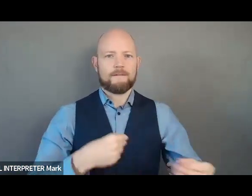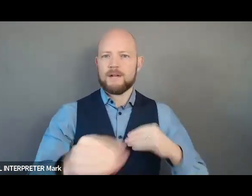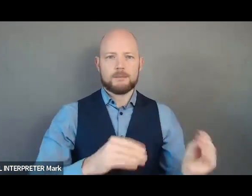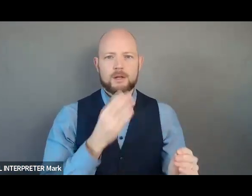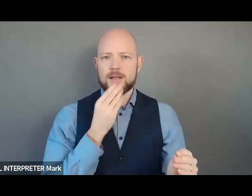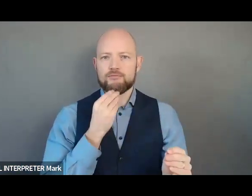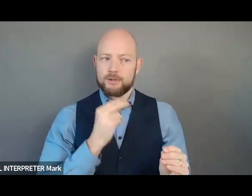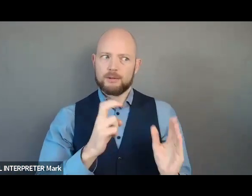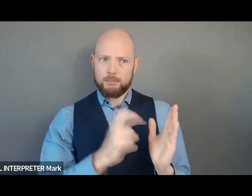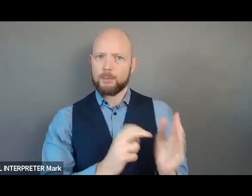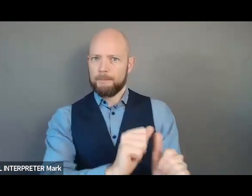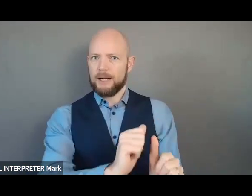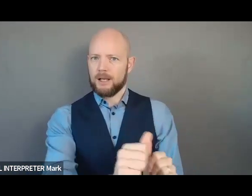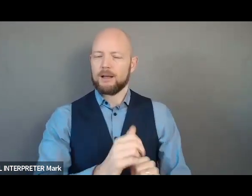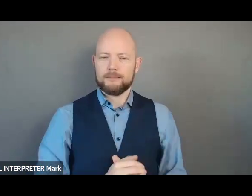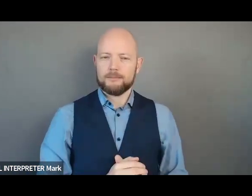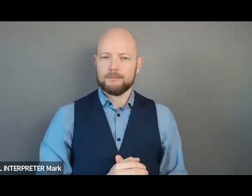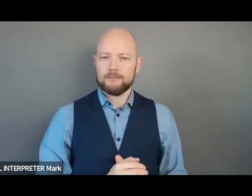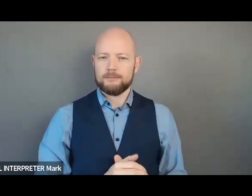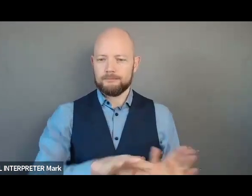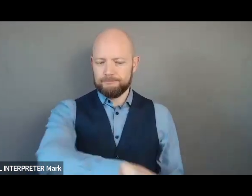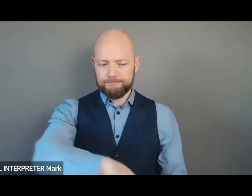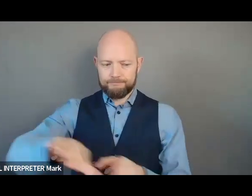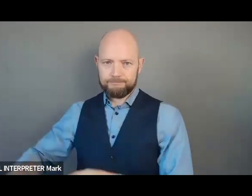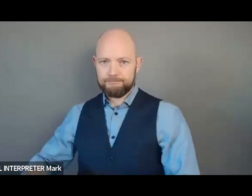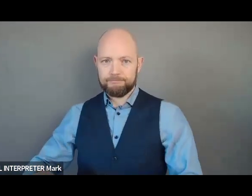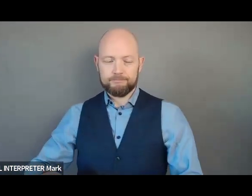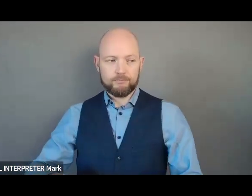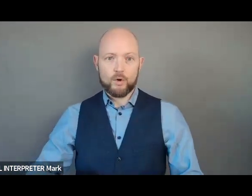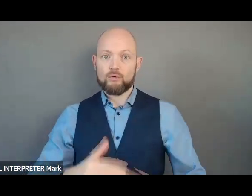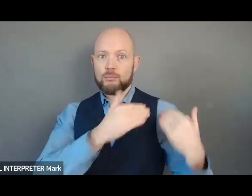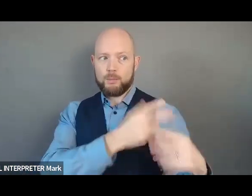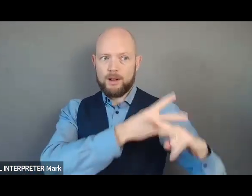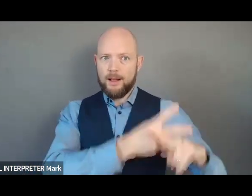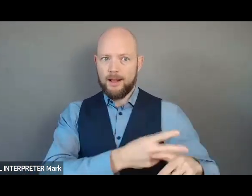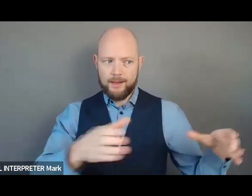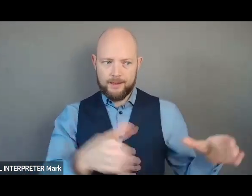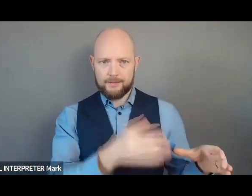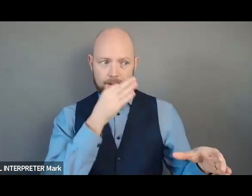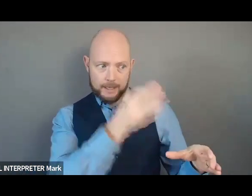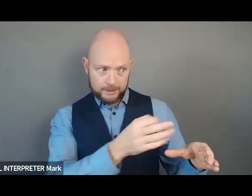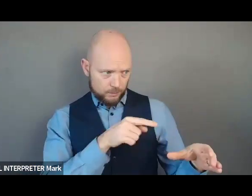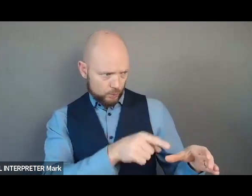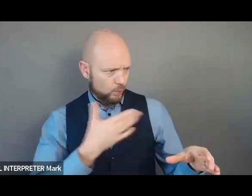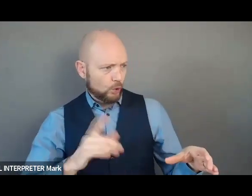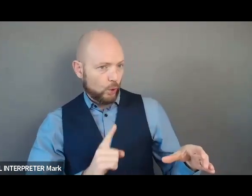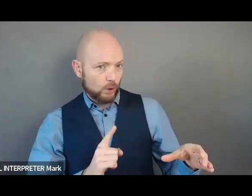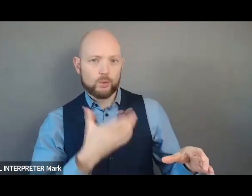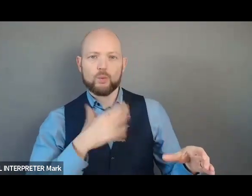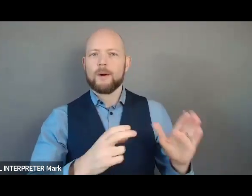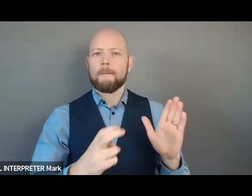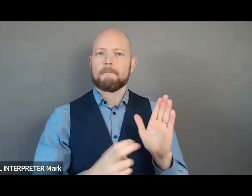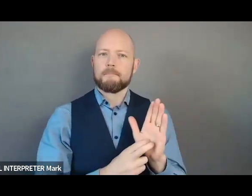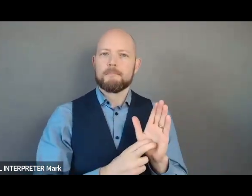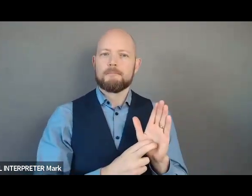And those with caring responsibilities also valued having more permanent contracts. So I've got a poster,